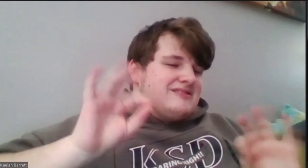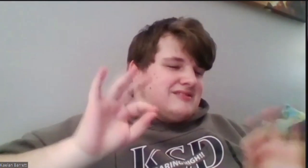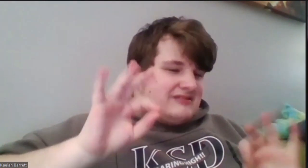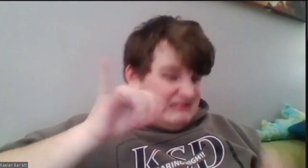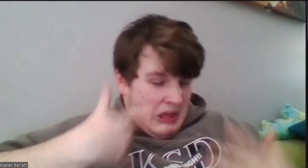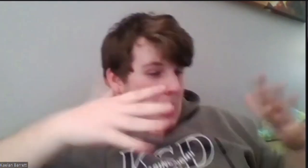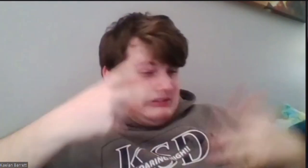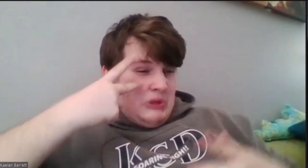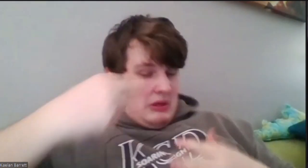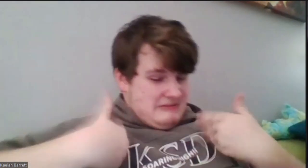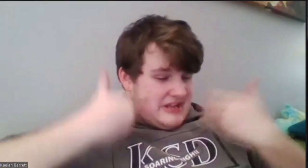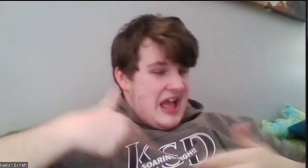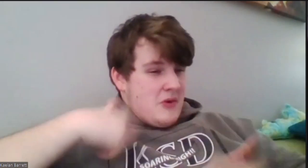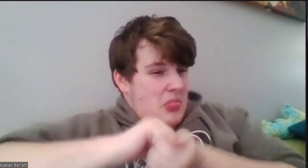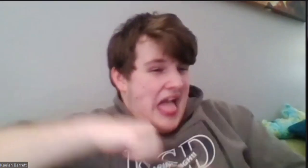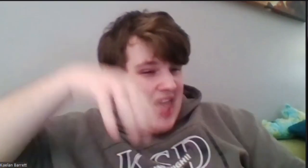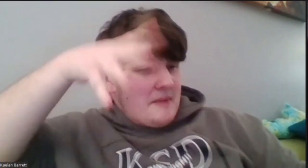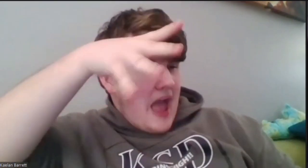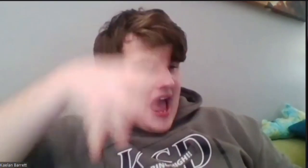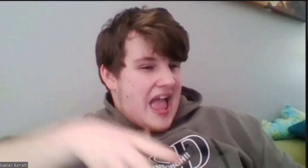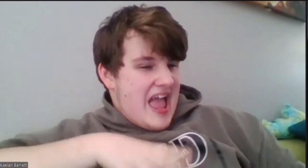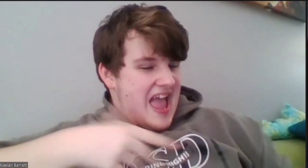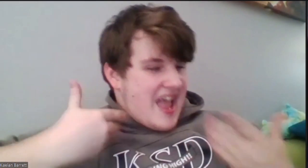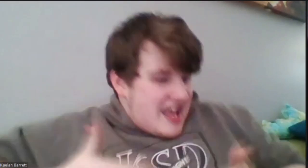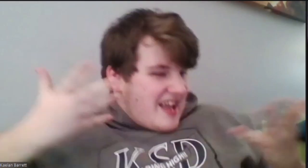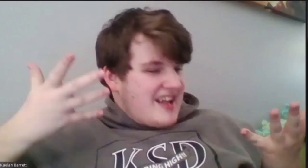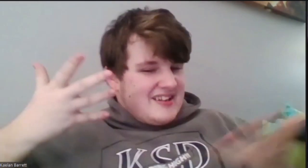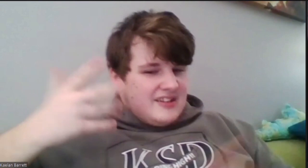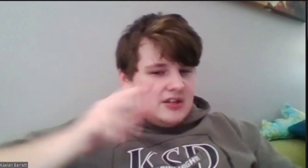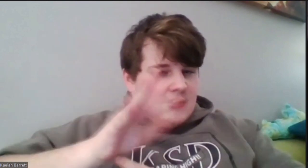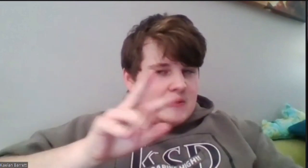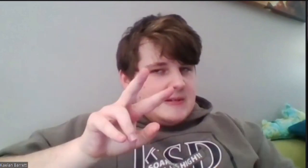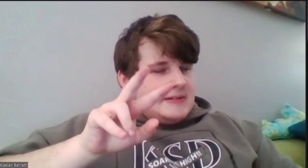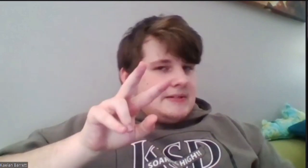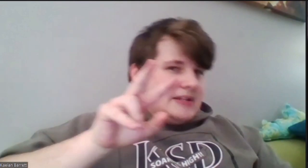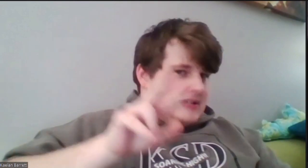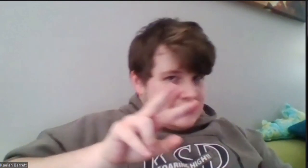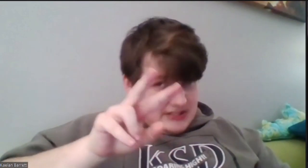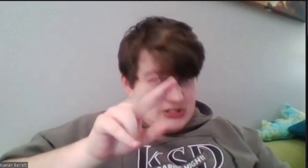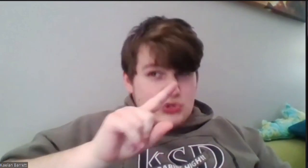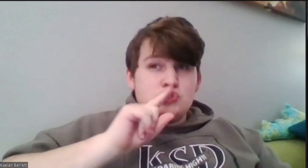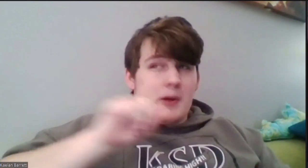I can't look at this. I'm gonna ignore it. I am the man who I am, you know, now.